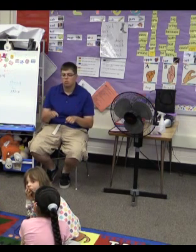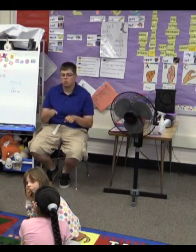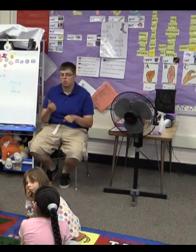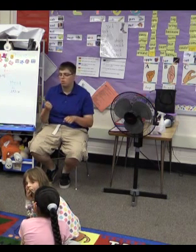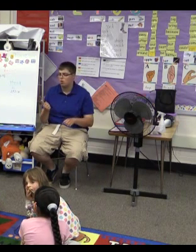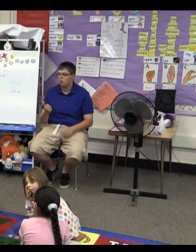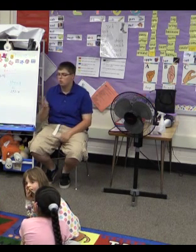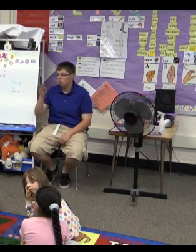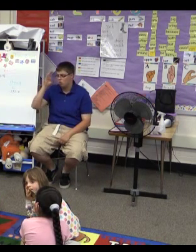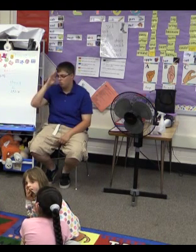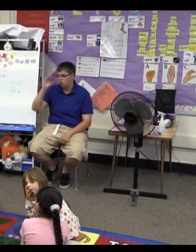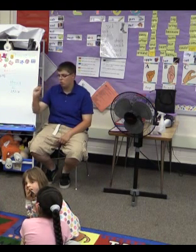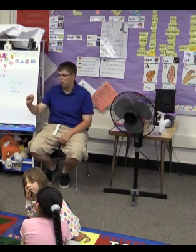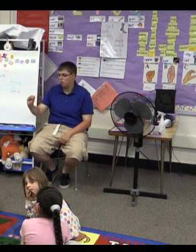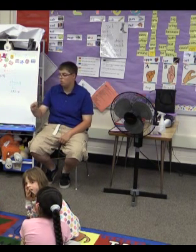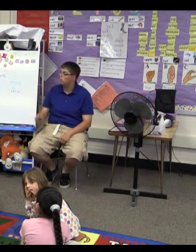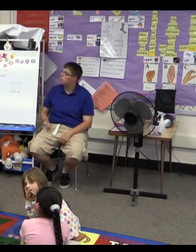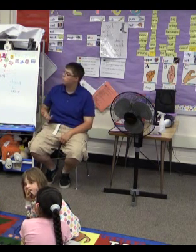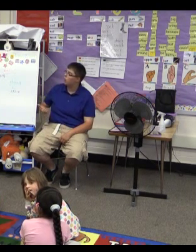problem? Brian?